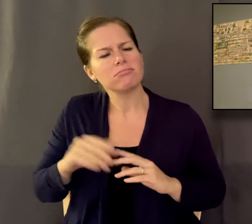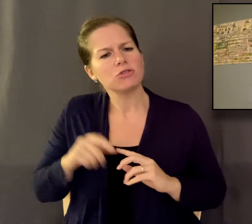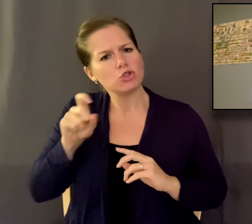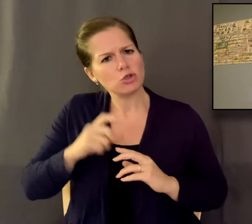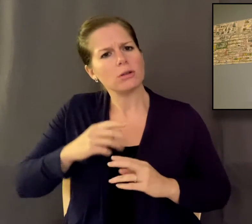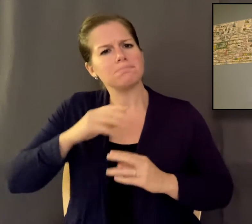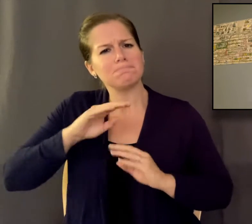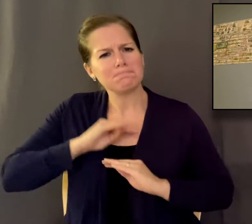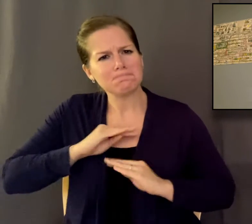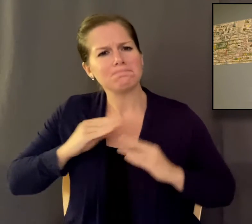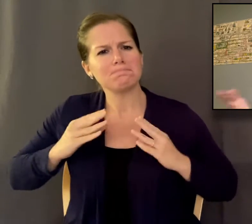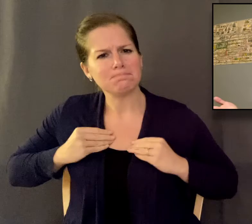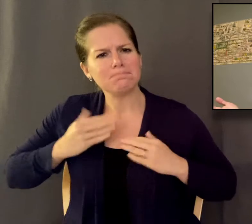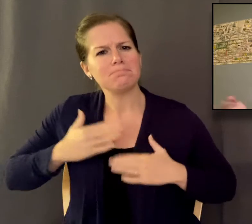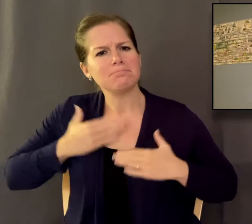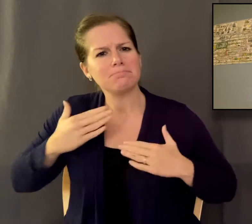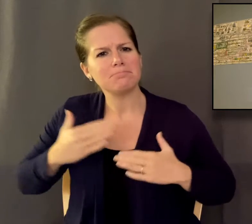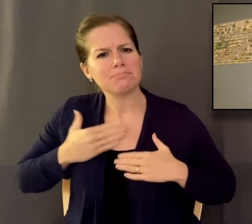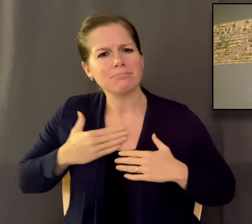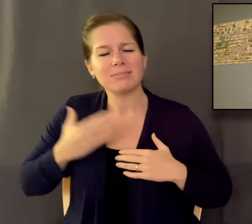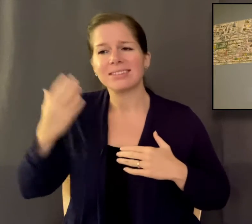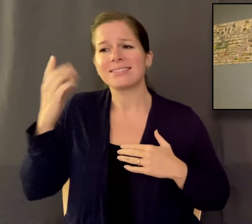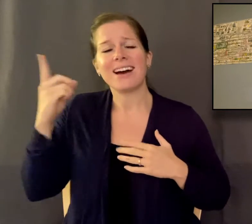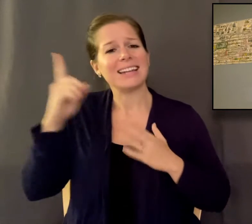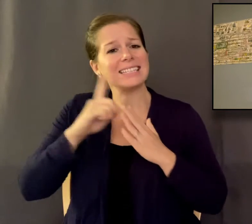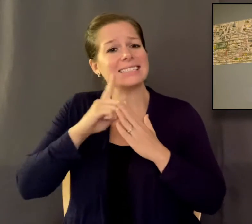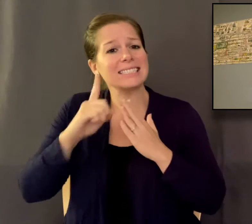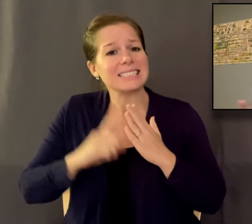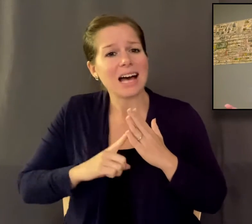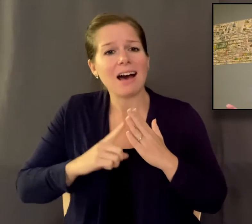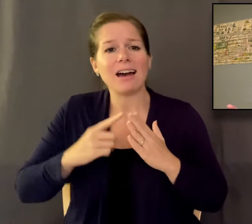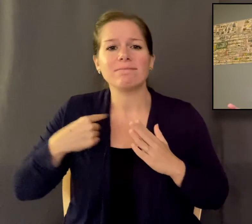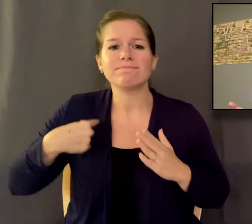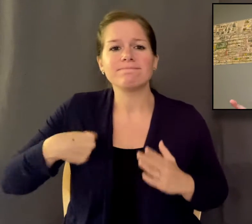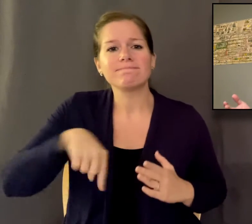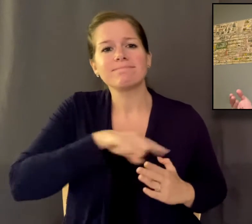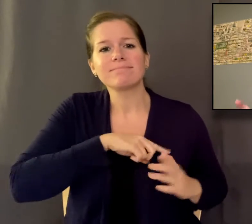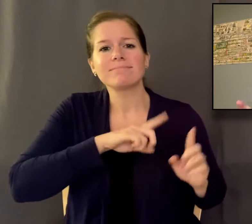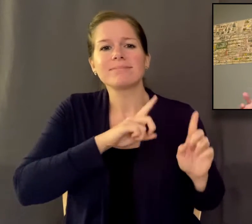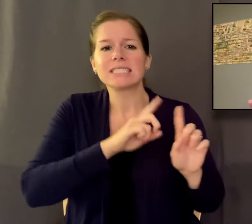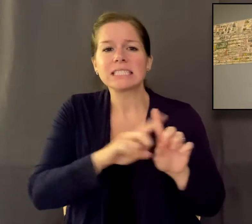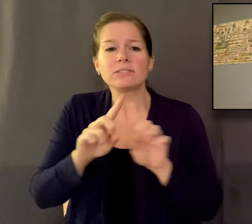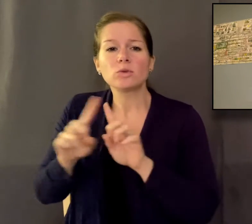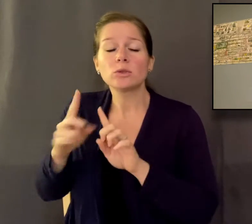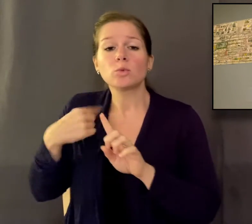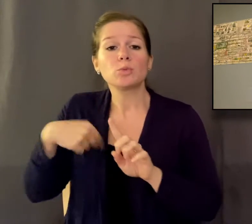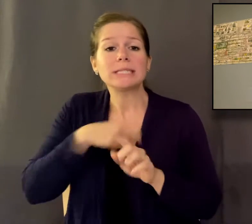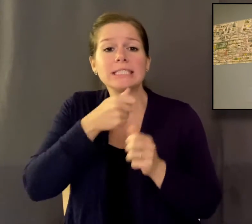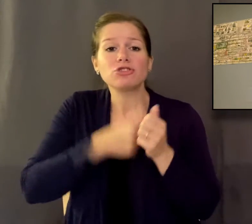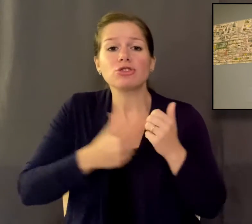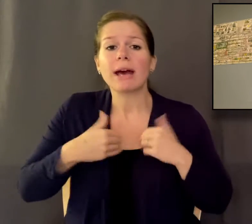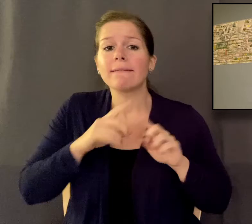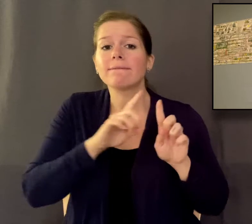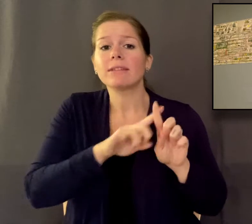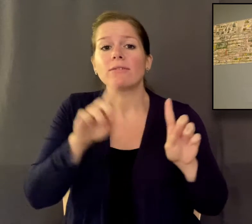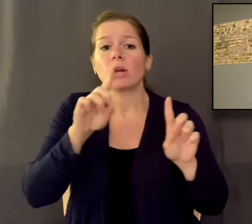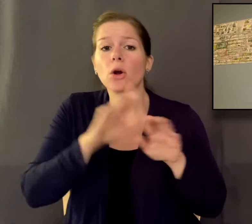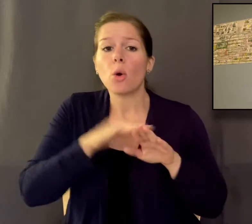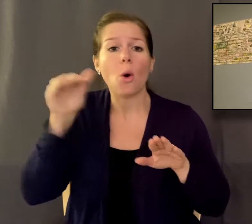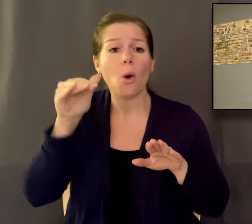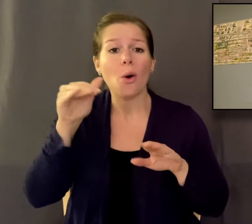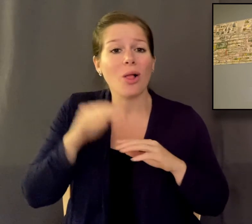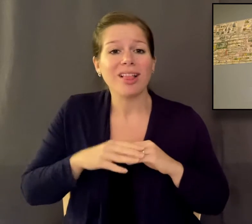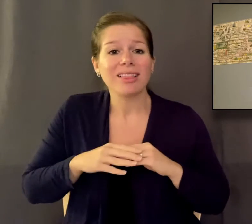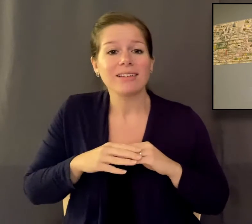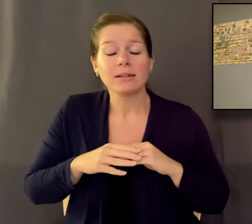sexual expression or whether it be just a desire to be alone and have freedom if you're married. Only, he says, God has called